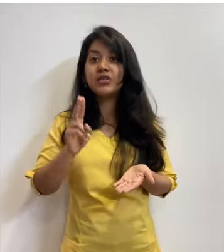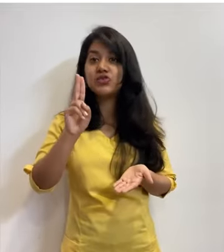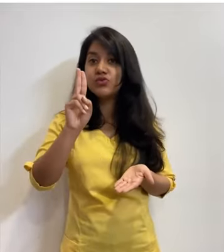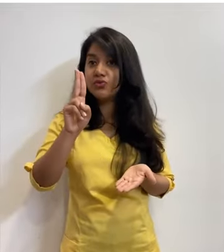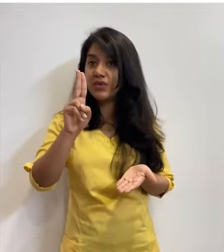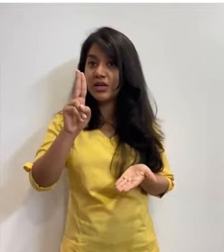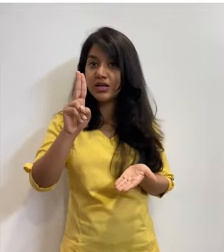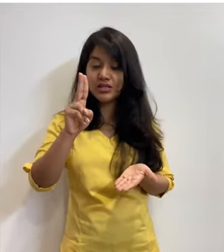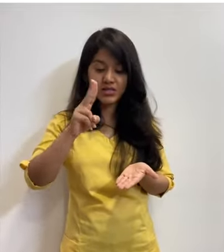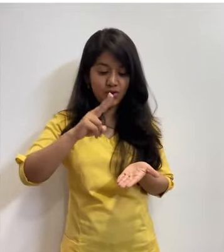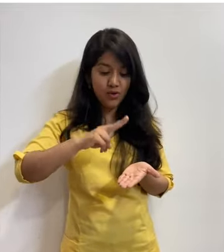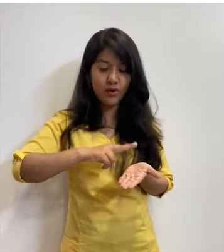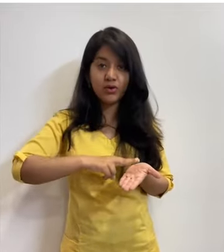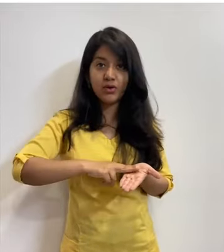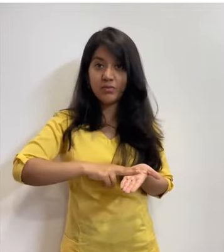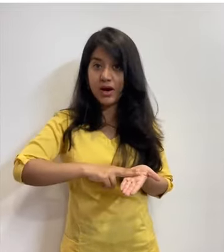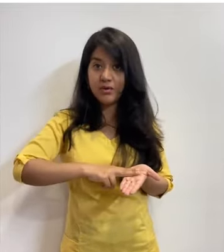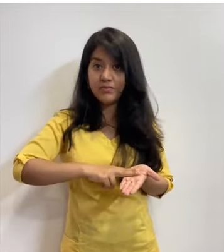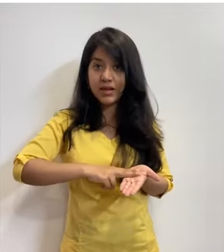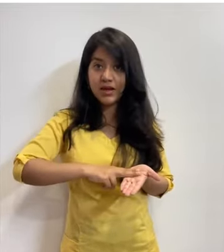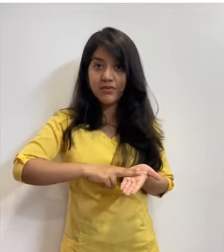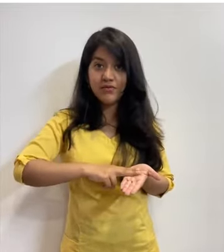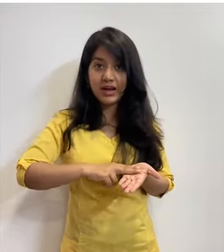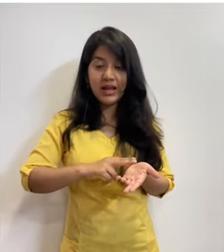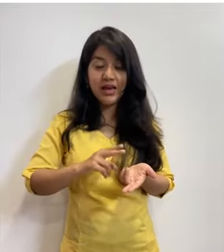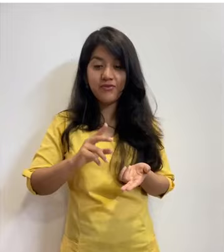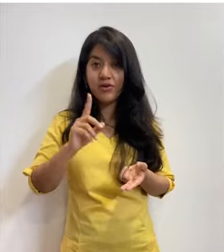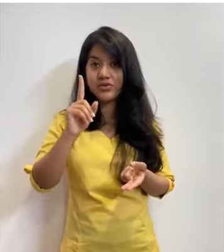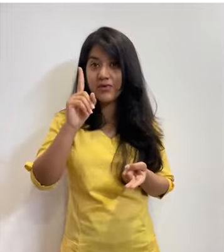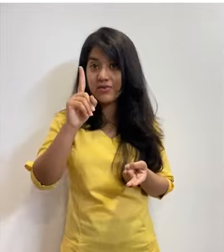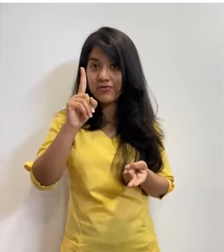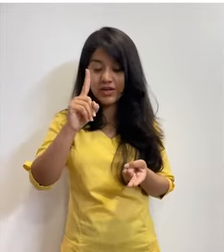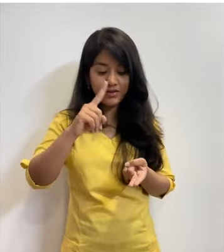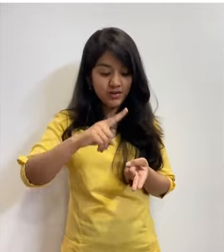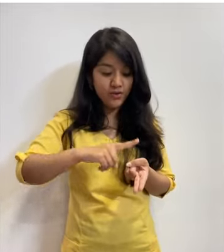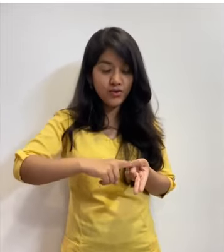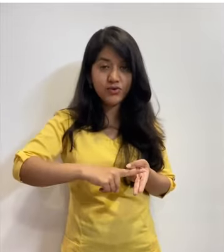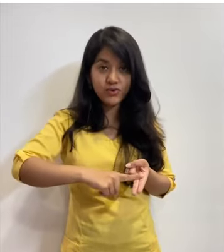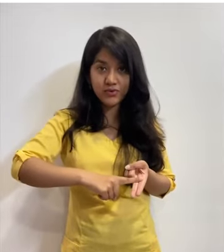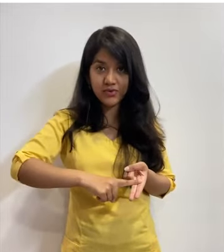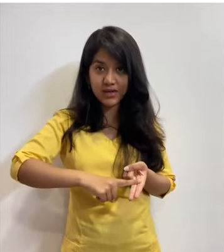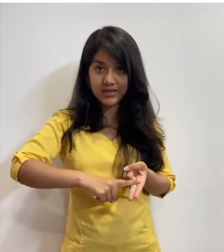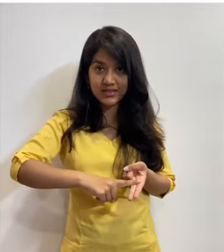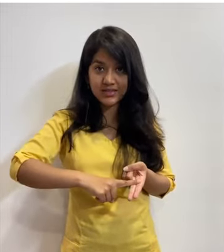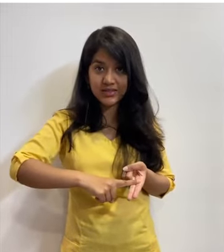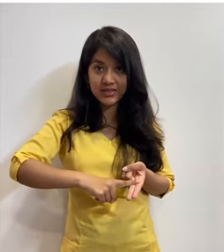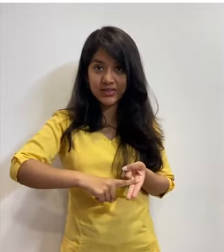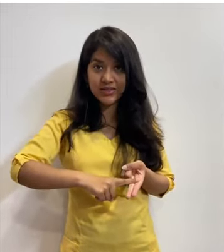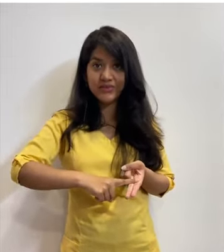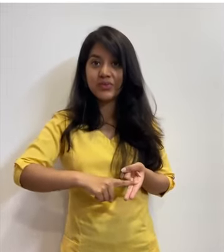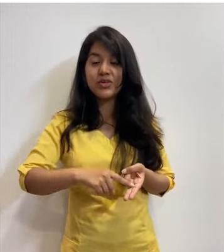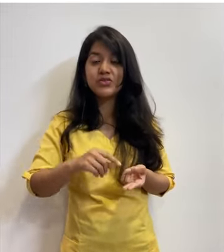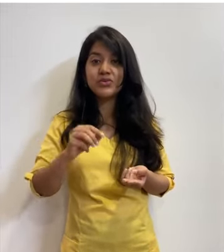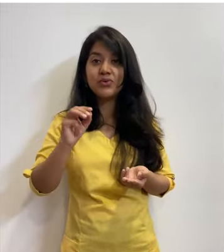2 fingers on your palm, while F was 1 finger on 2 fingers. So,